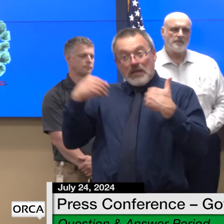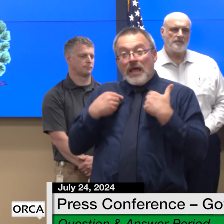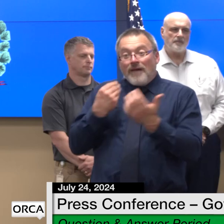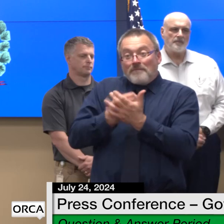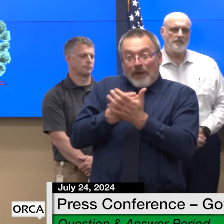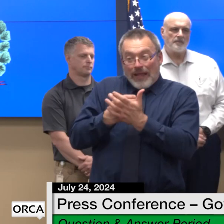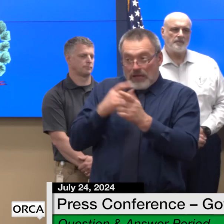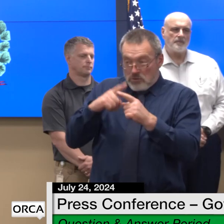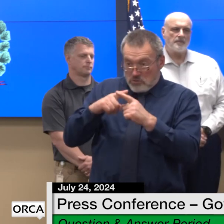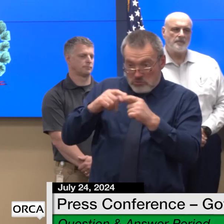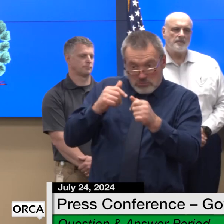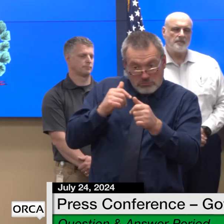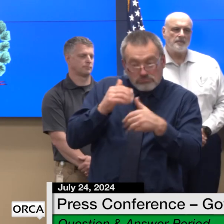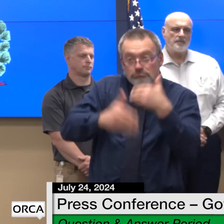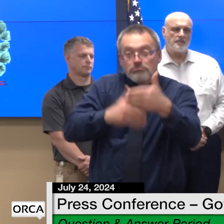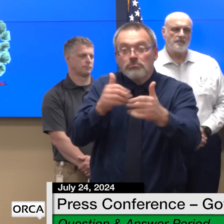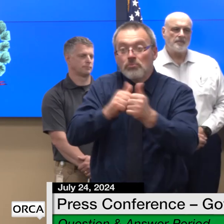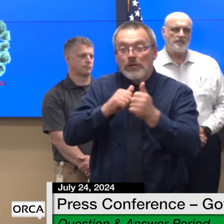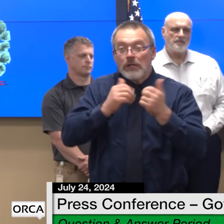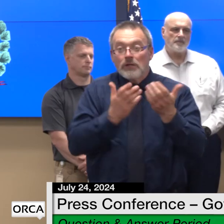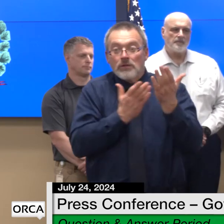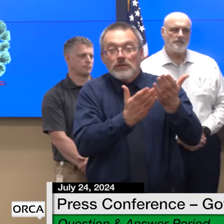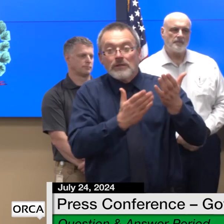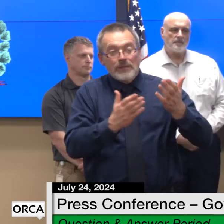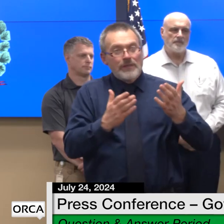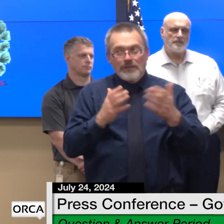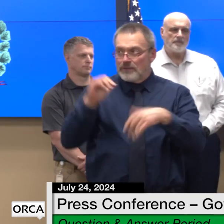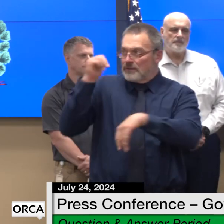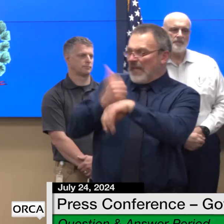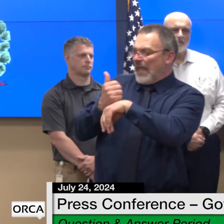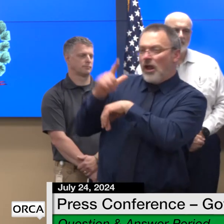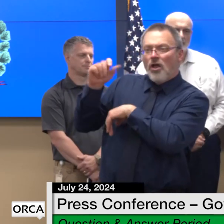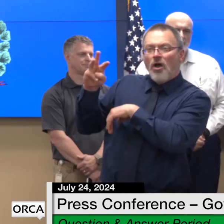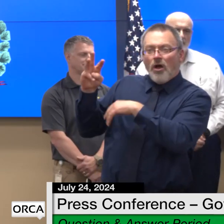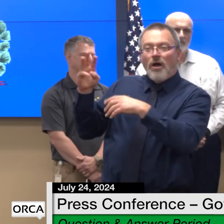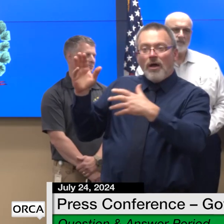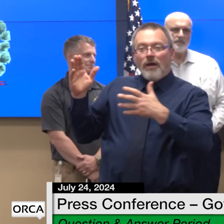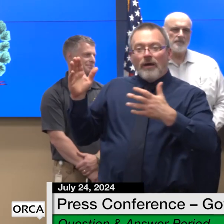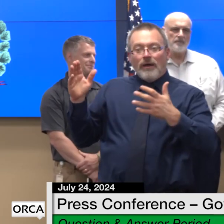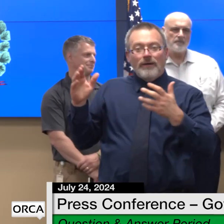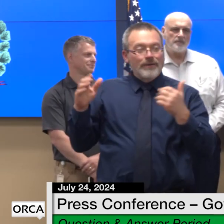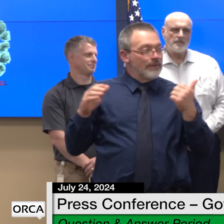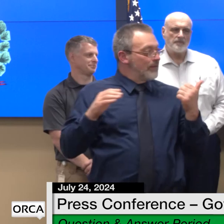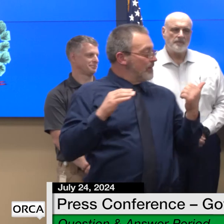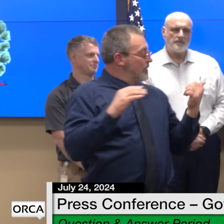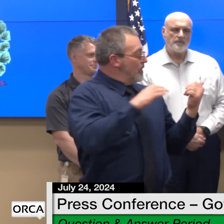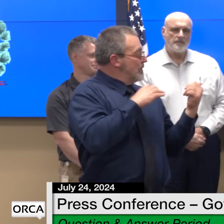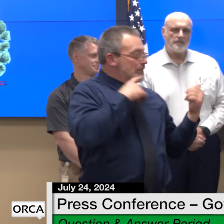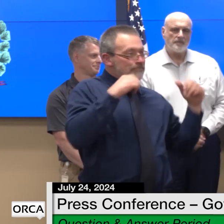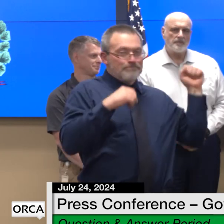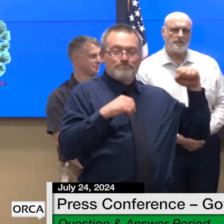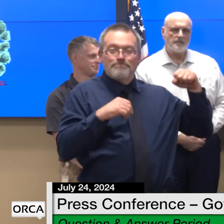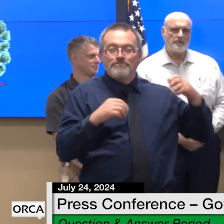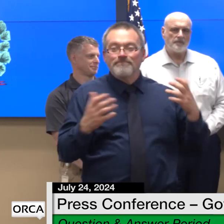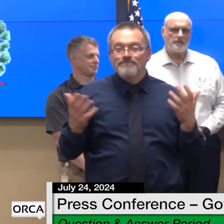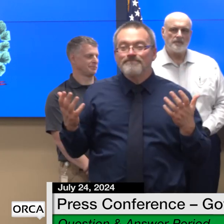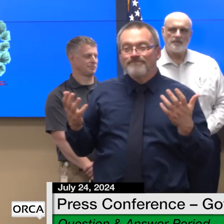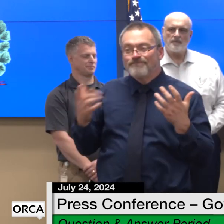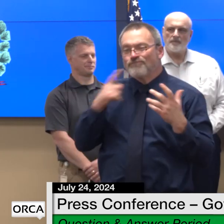are following the law. I might let Secretary Moore answer more of